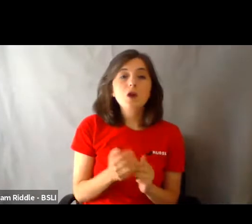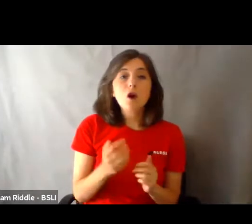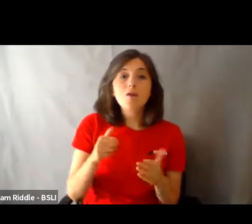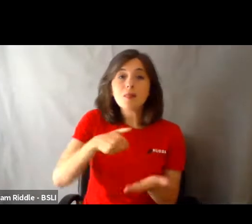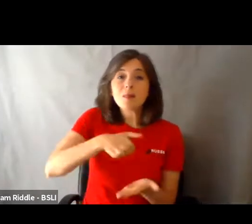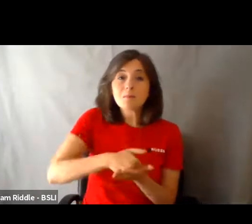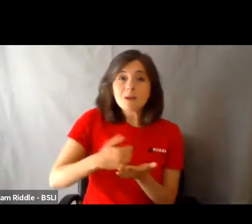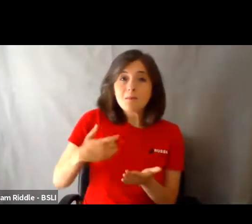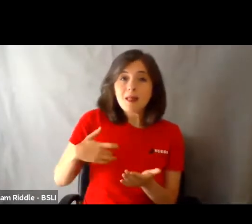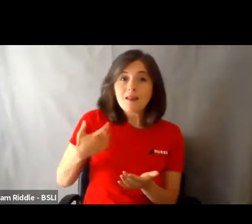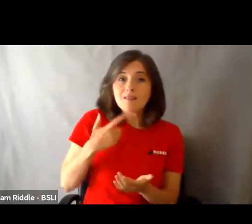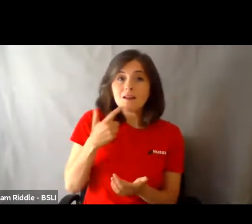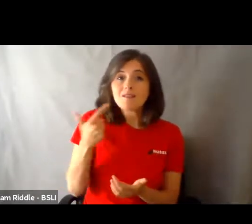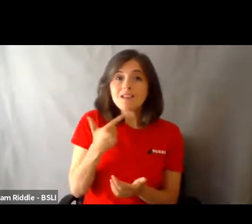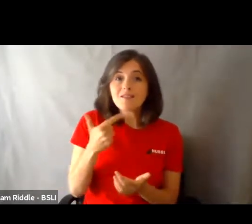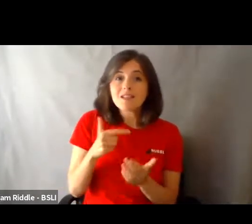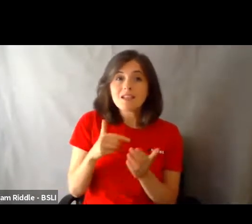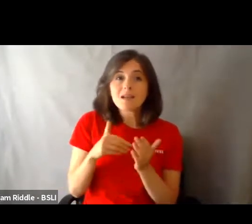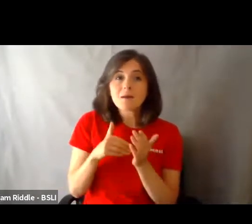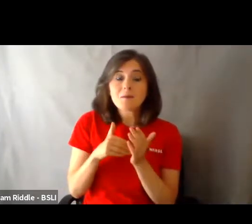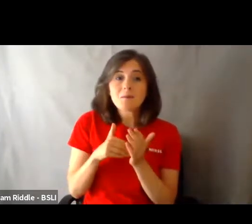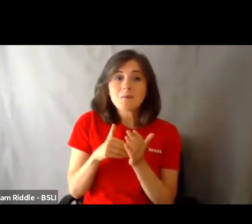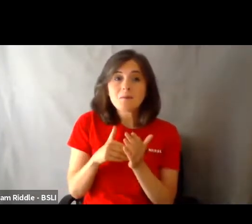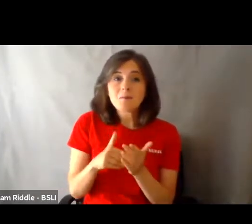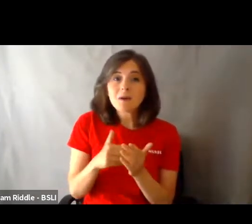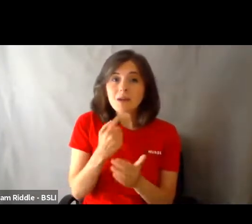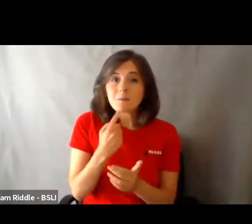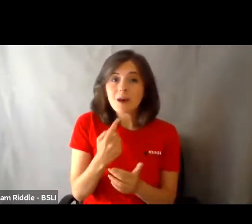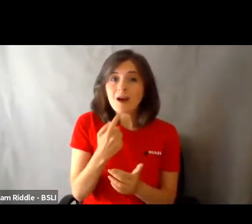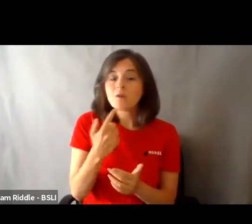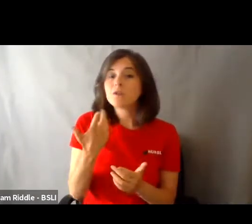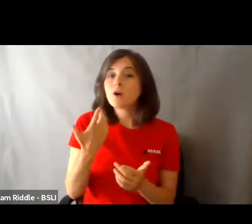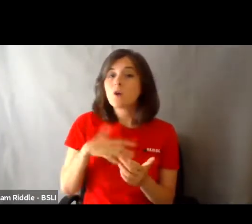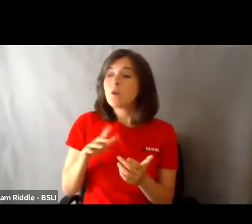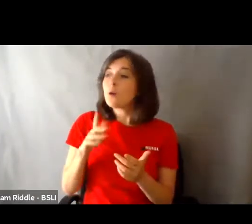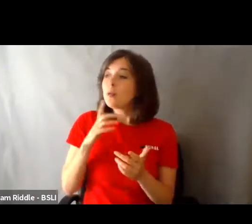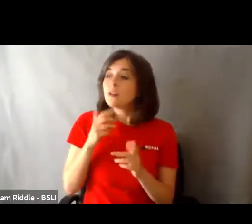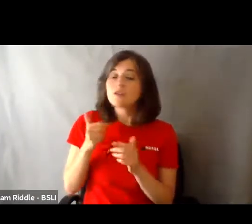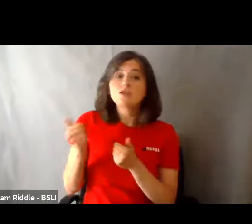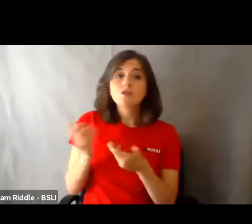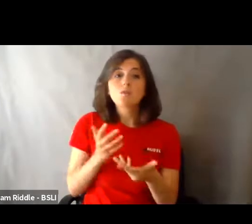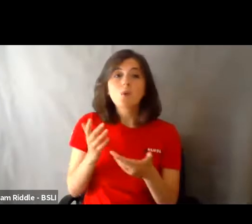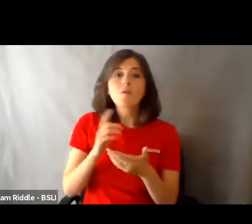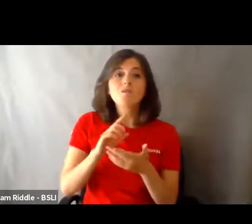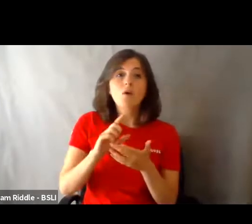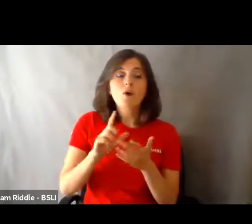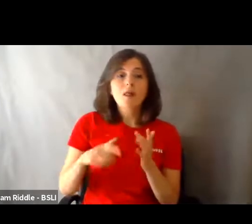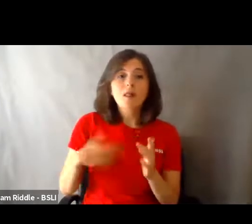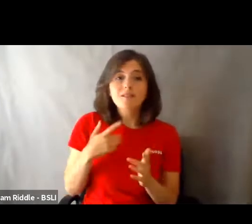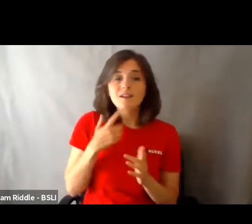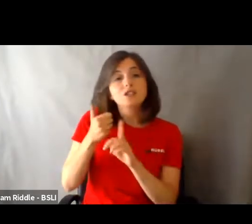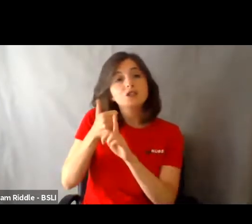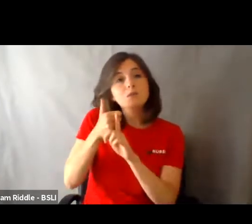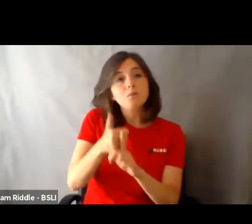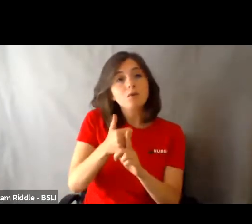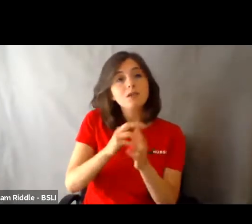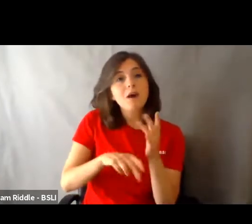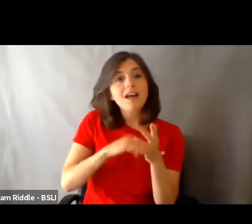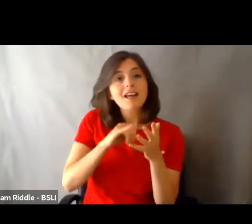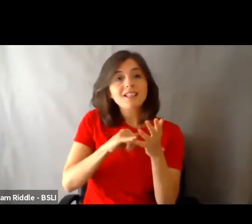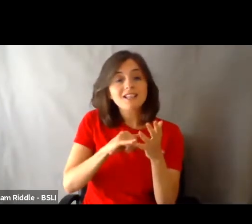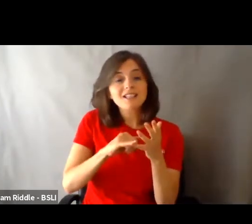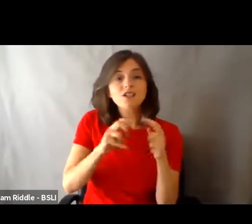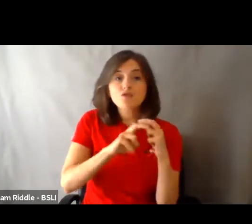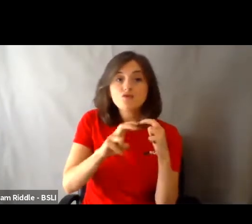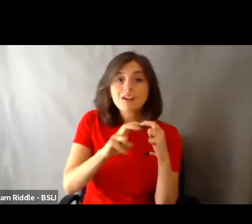provision for sickness and disability, supported by a properly funded NHS, education, transport and housing,